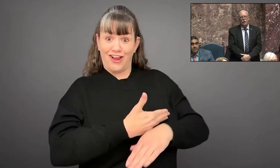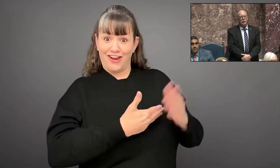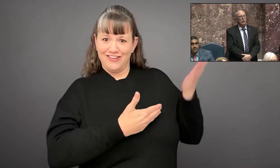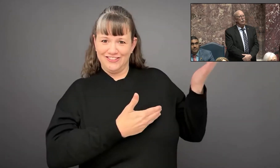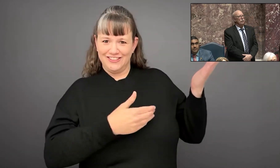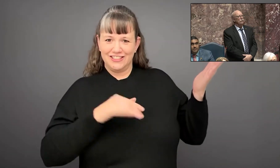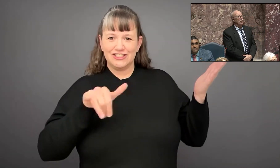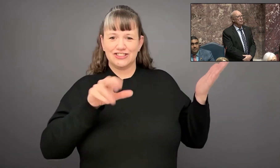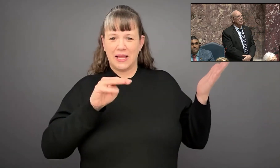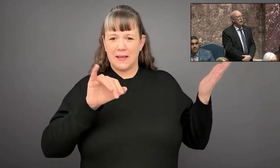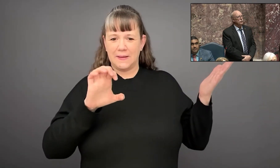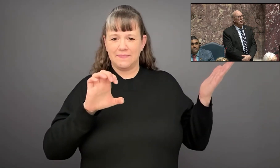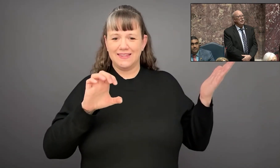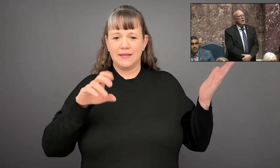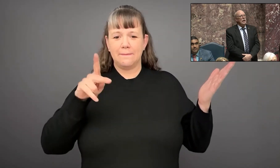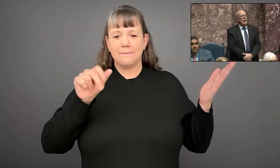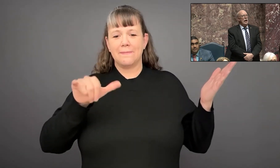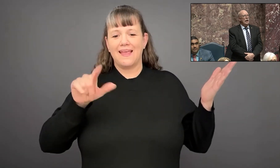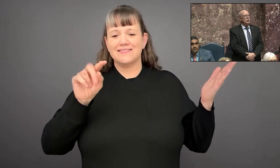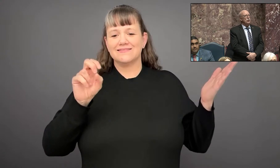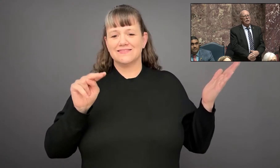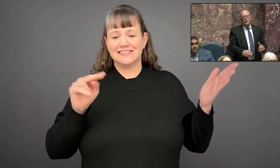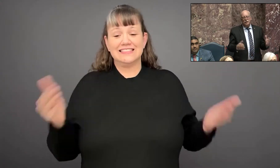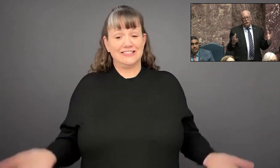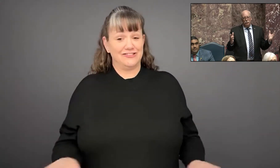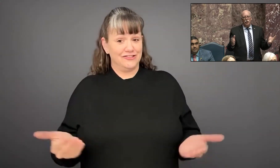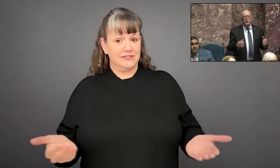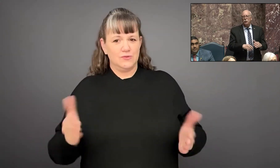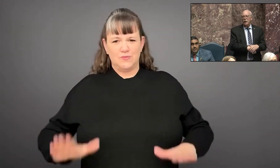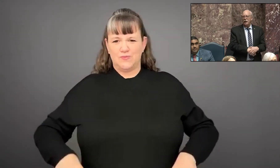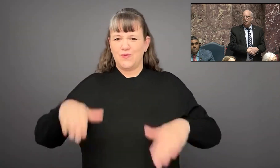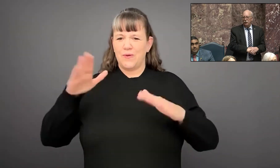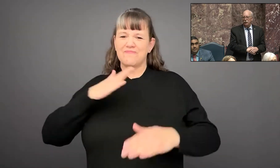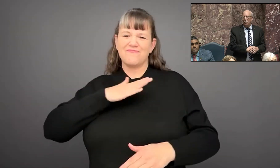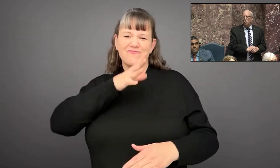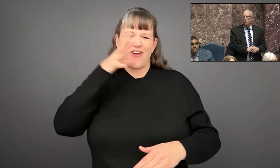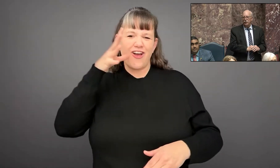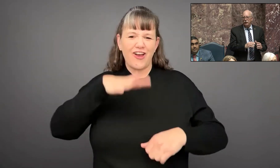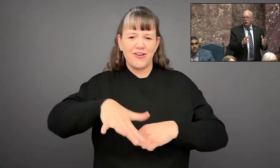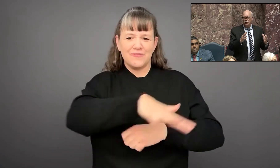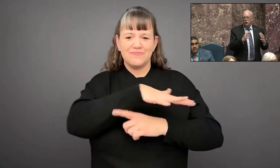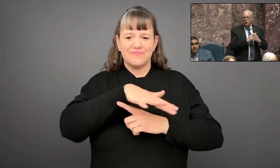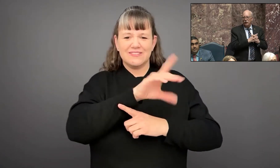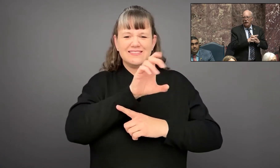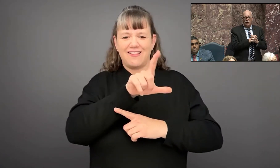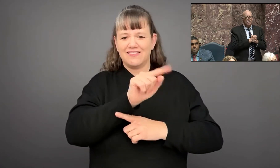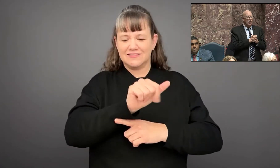on our farm in Delta. And Jamie did some great humanitarian work over the